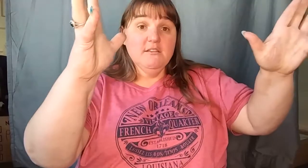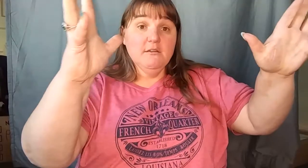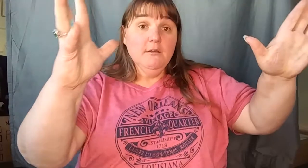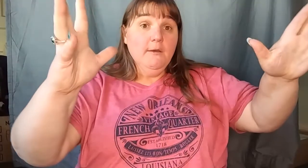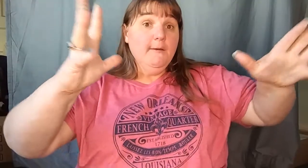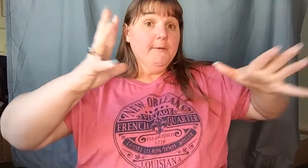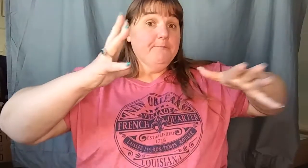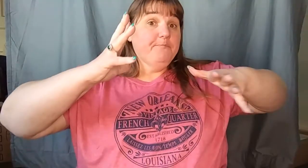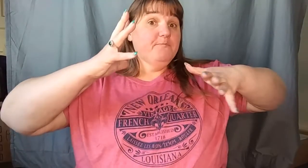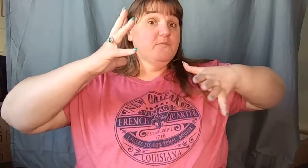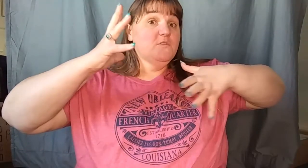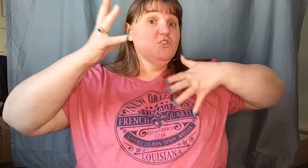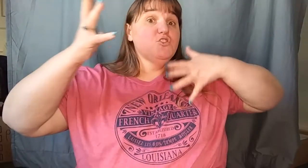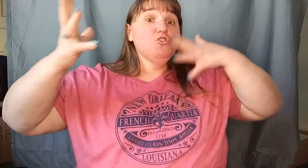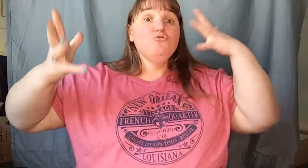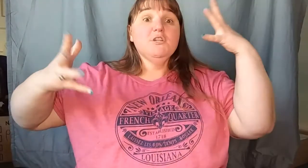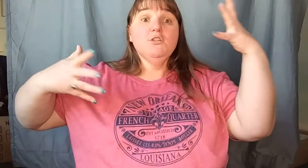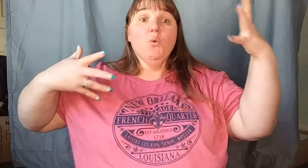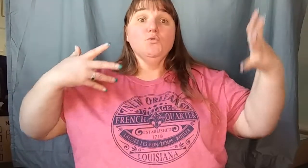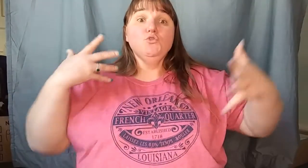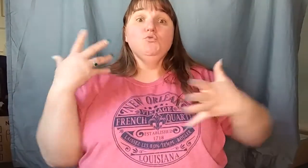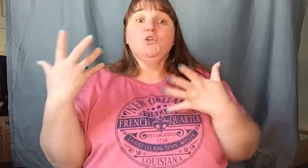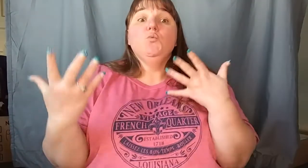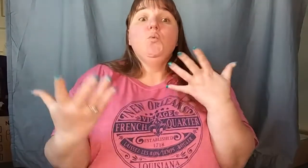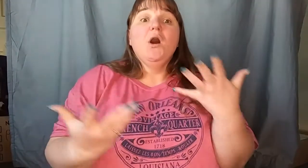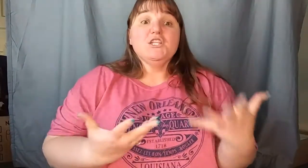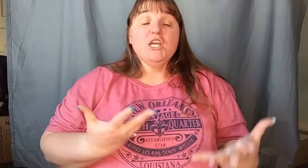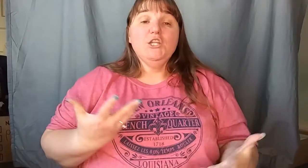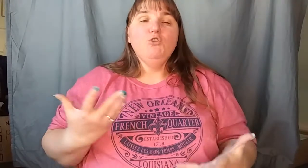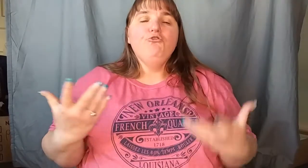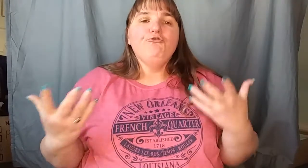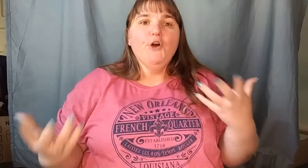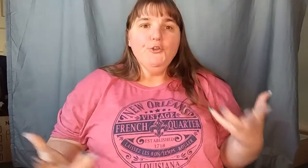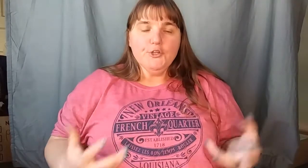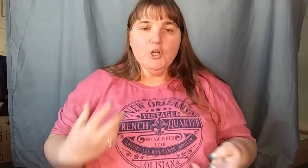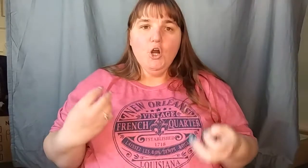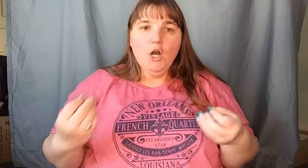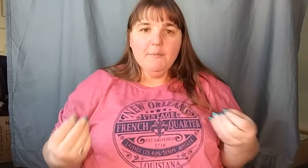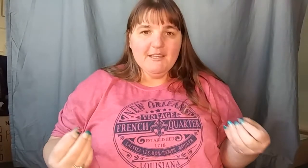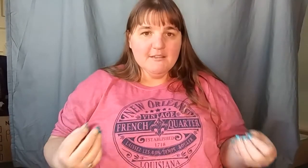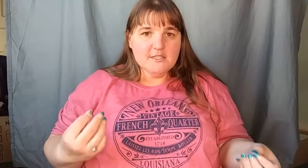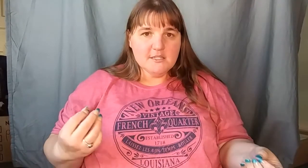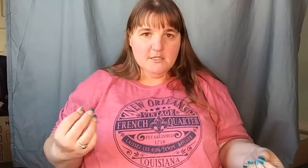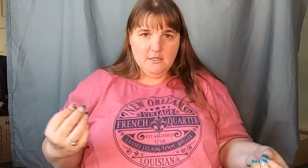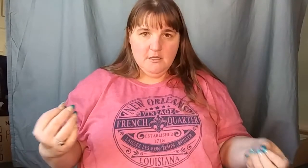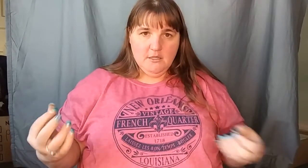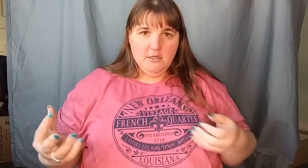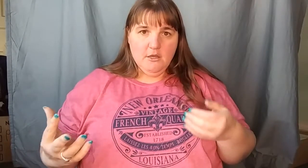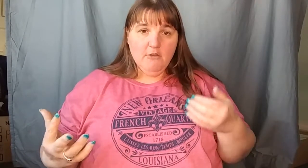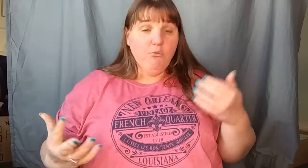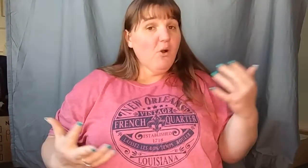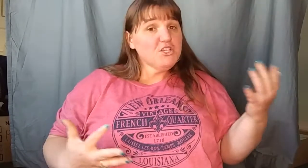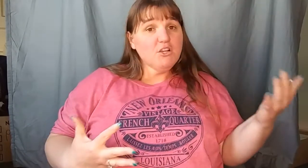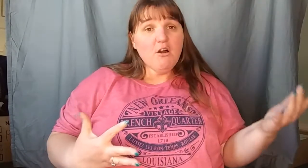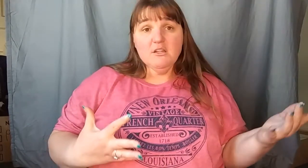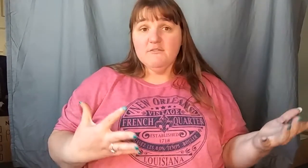just so you can watch and you felt the calmingness of watching all of